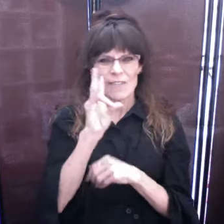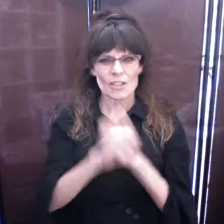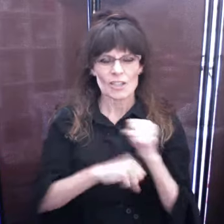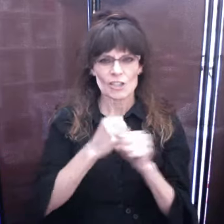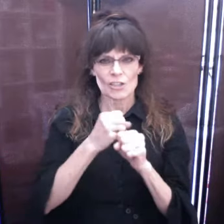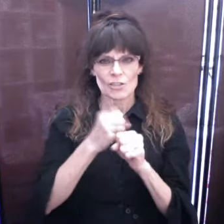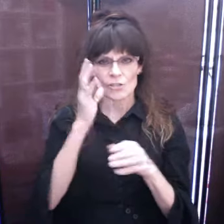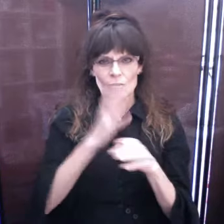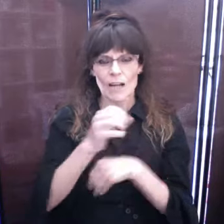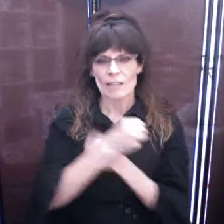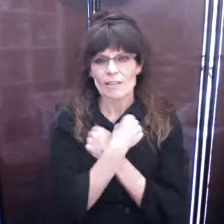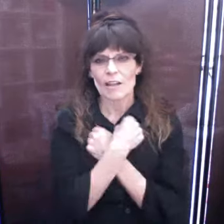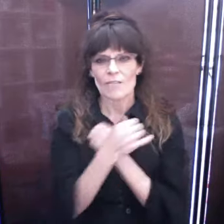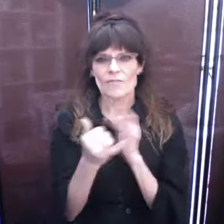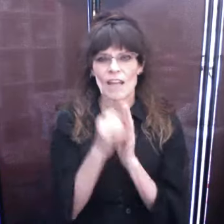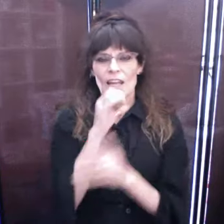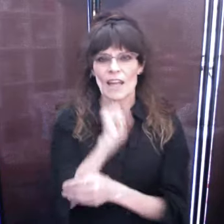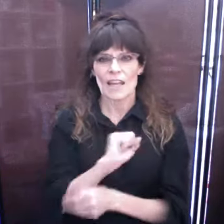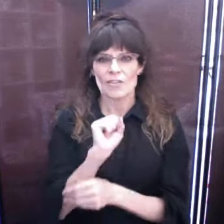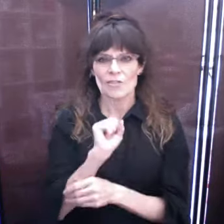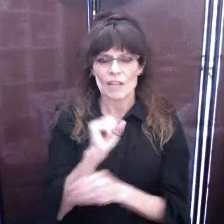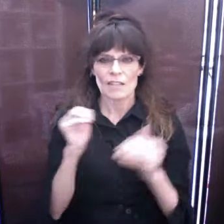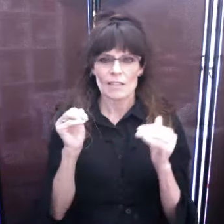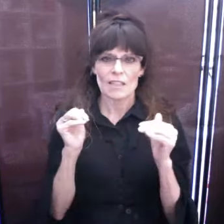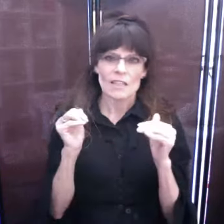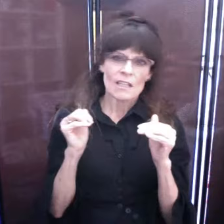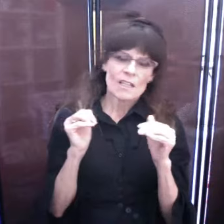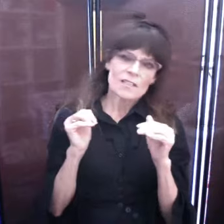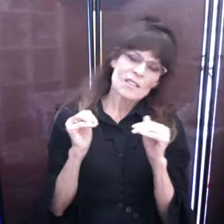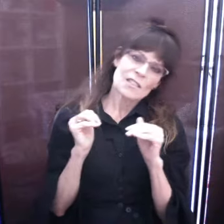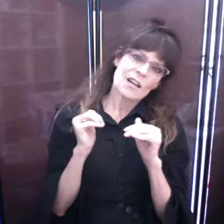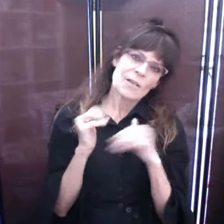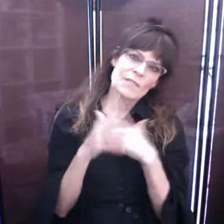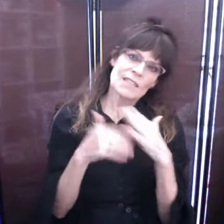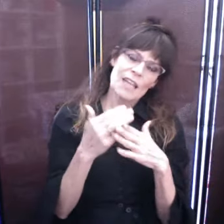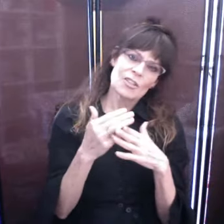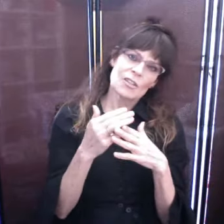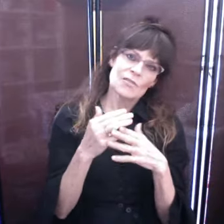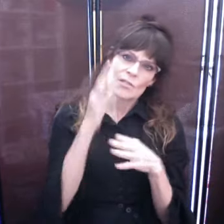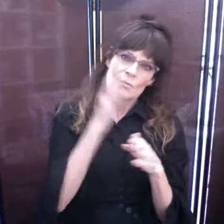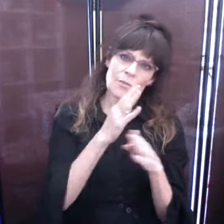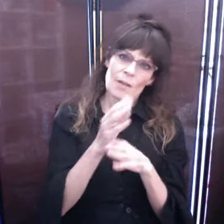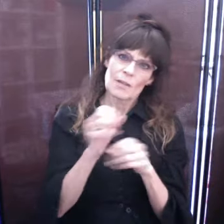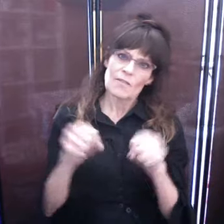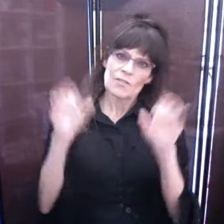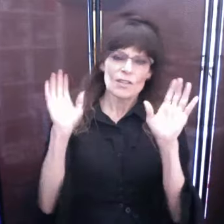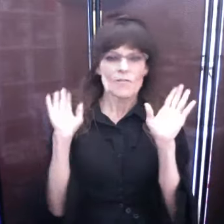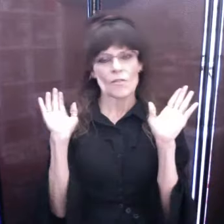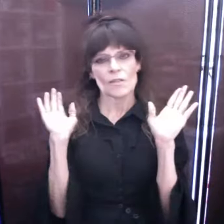love that age and that state of sobriety. But if you're coming into that crest, give yourself over to this thing. And if your sponsor ever asks you